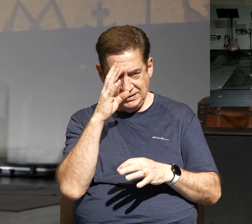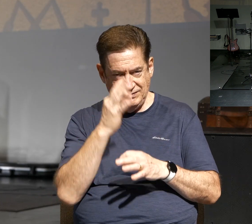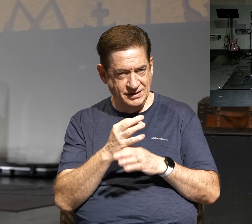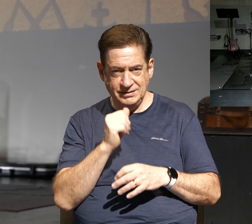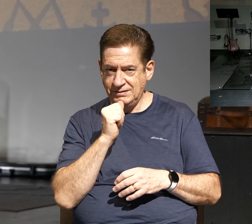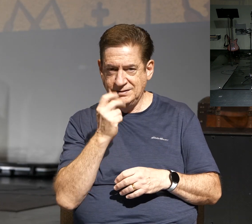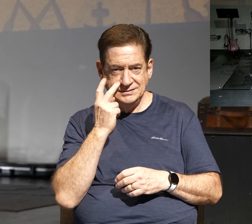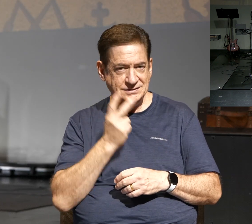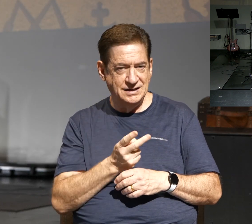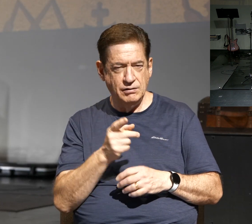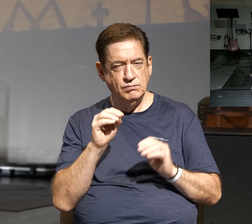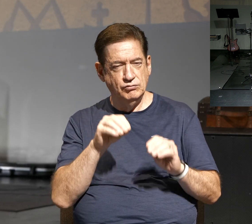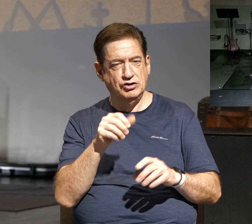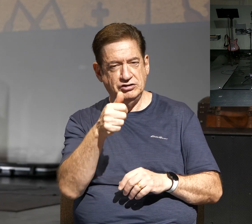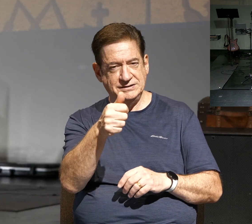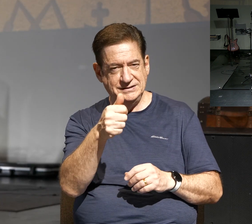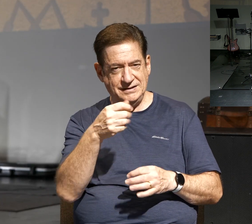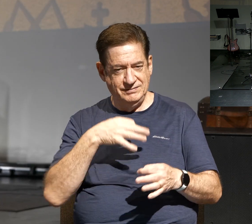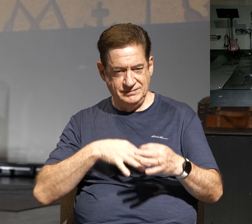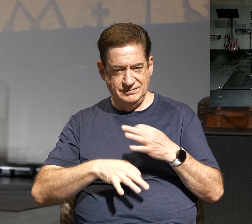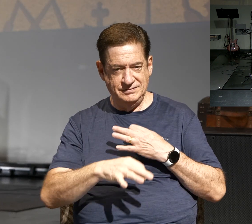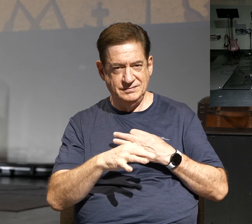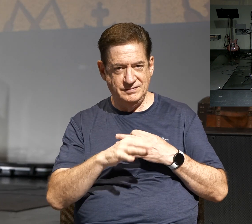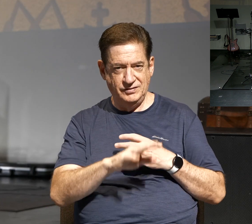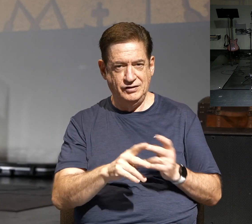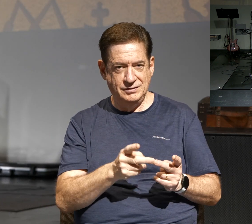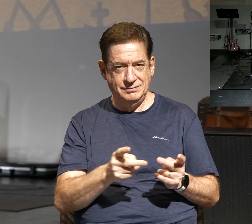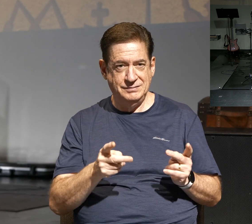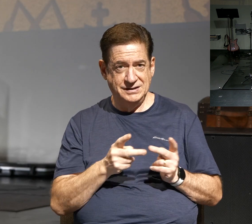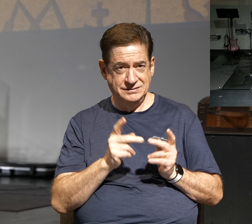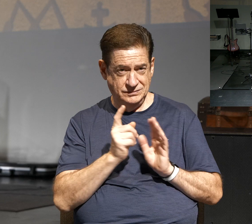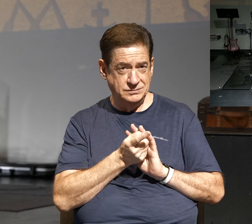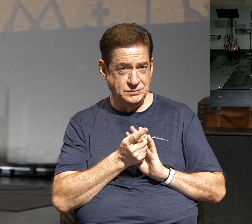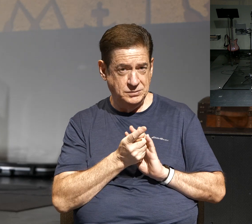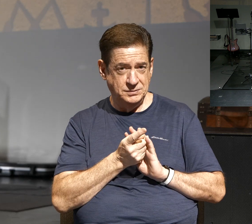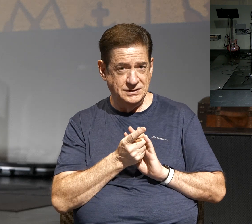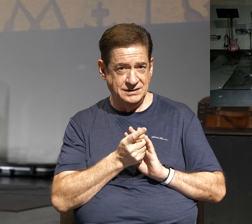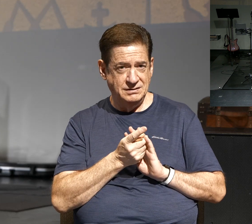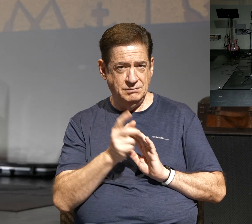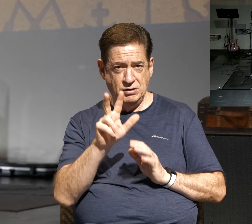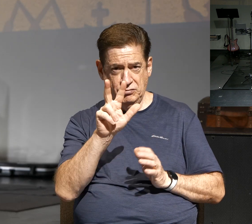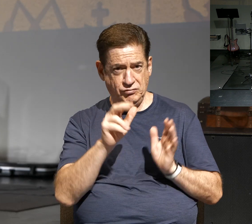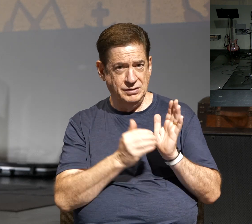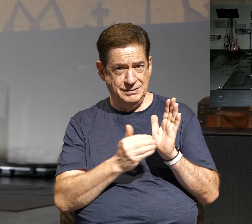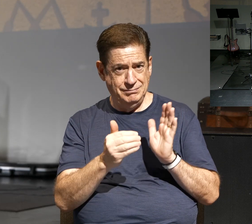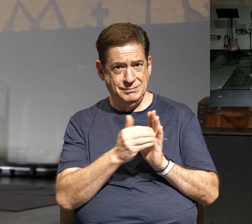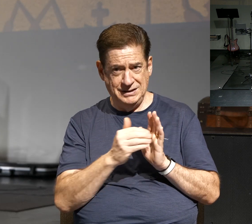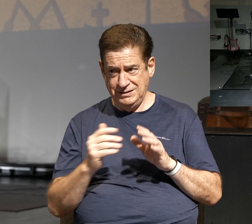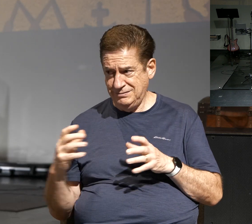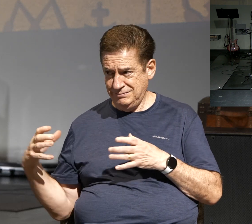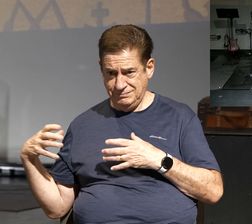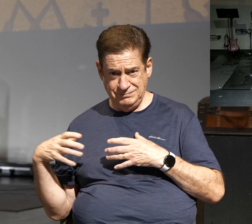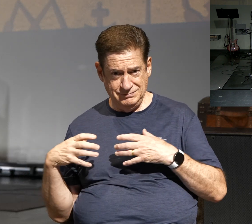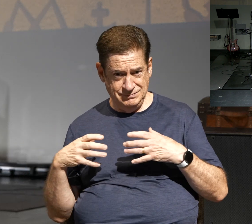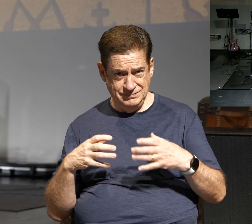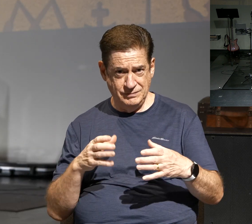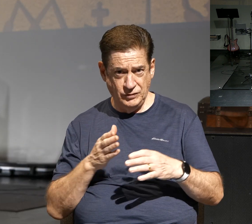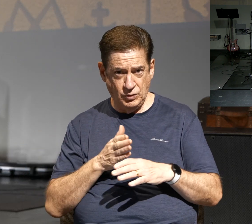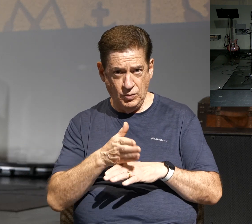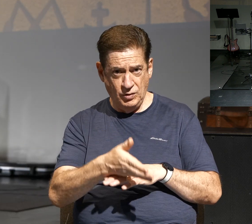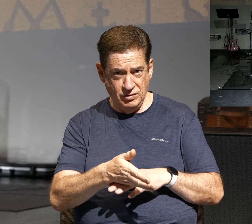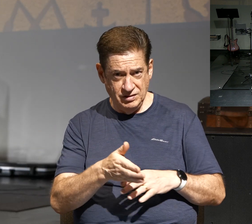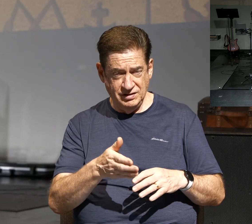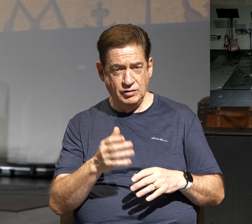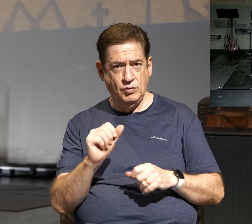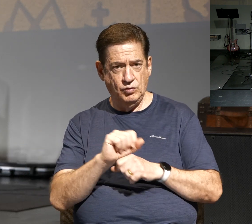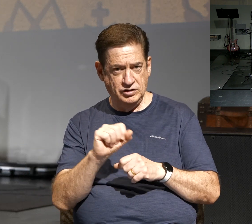mean, put yourself in their place just for a moment. There's about 3 million of them crossing the Jordan River, and God works this miracle